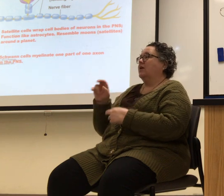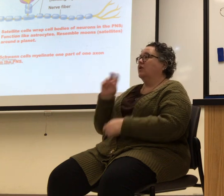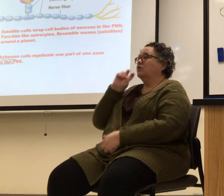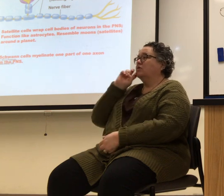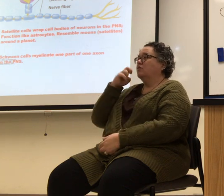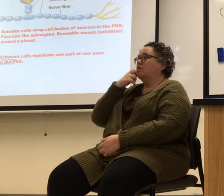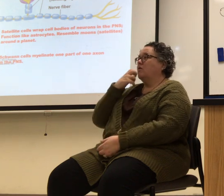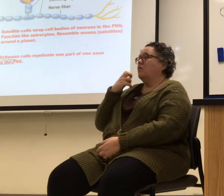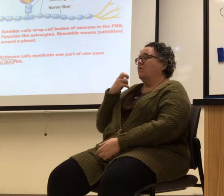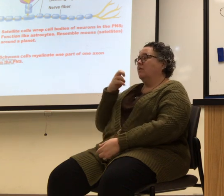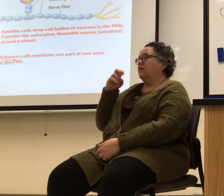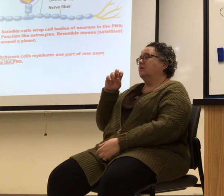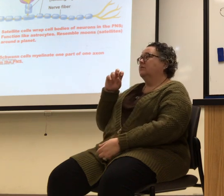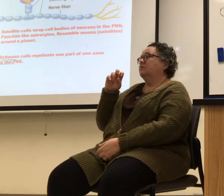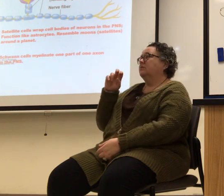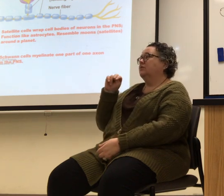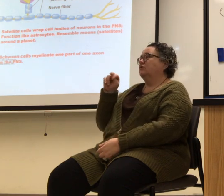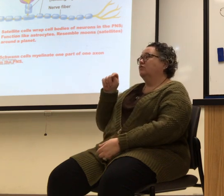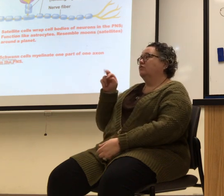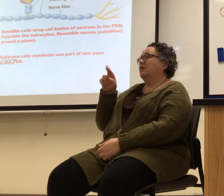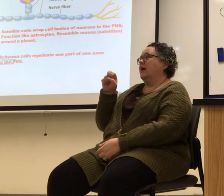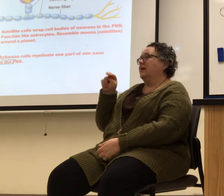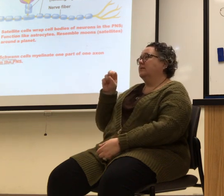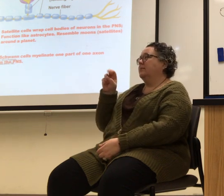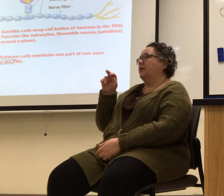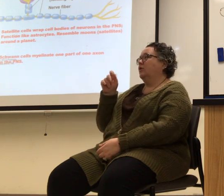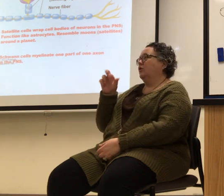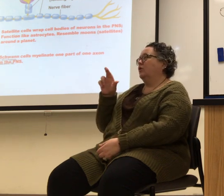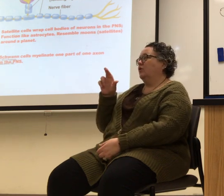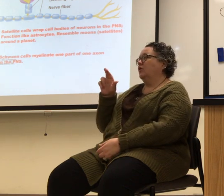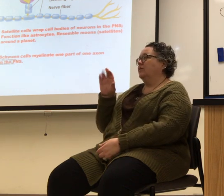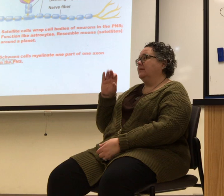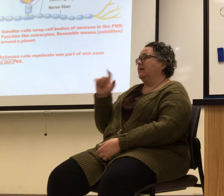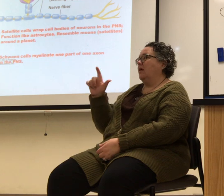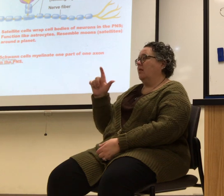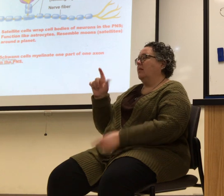that's where you would have a lot of the synapses on the cell body.